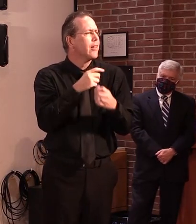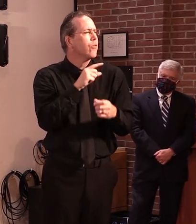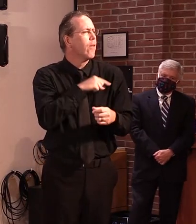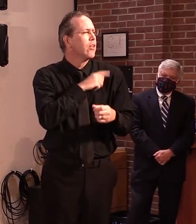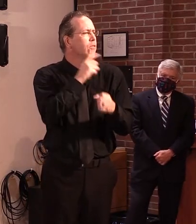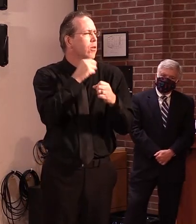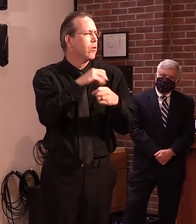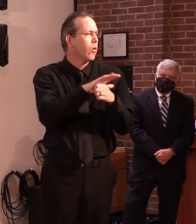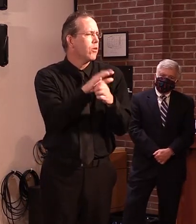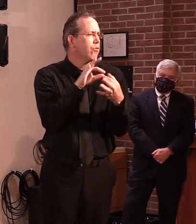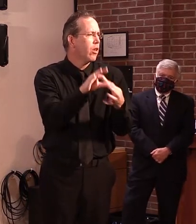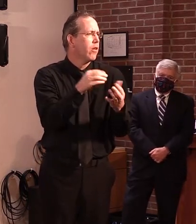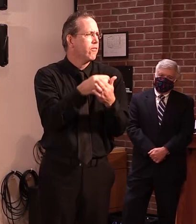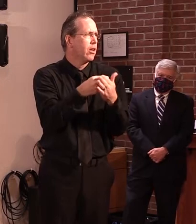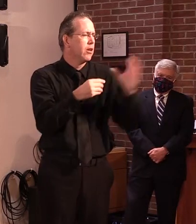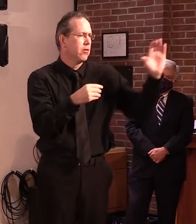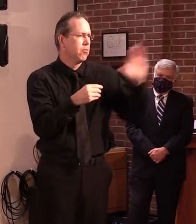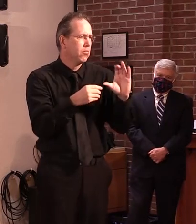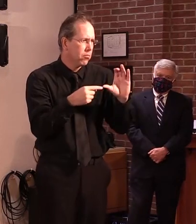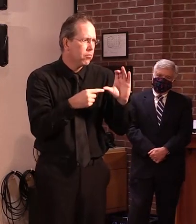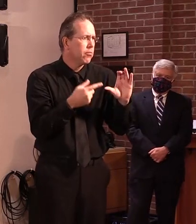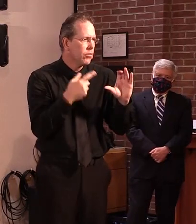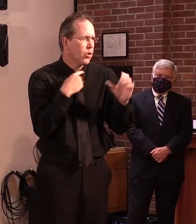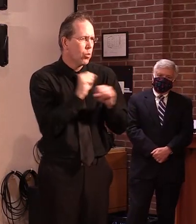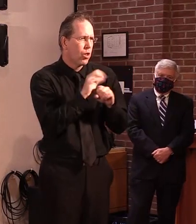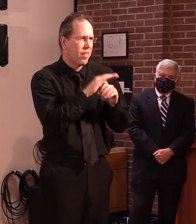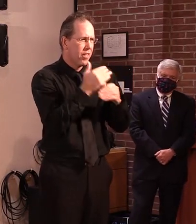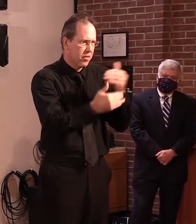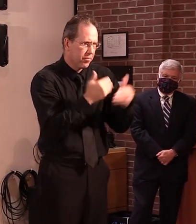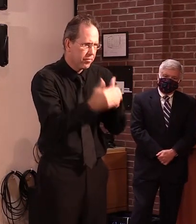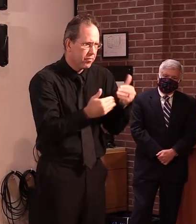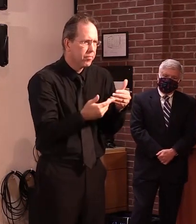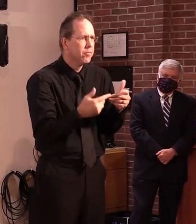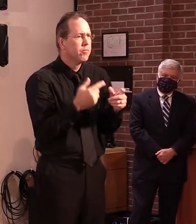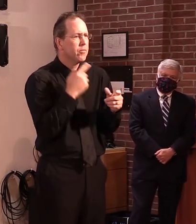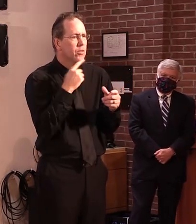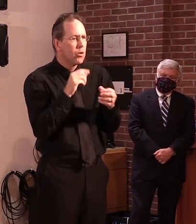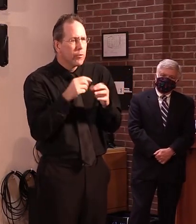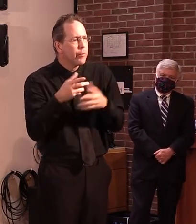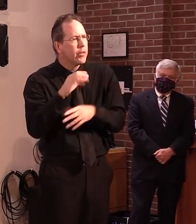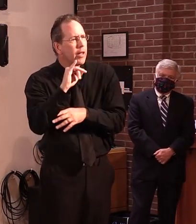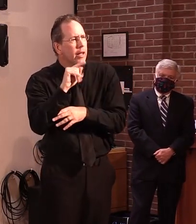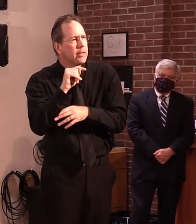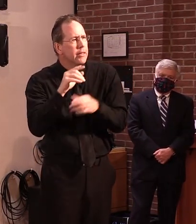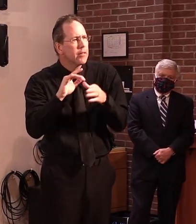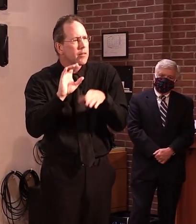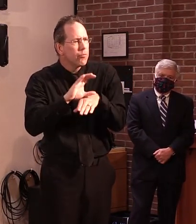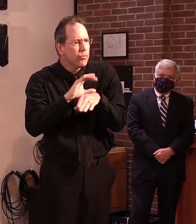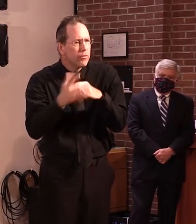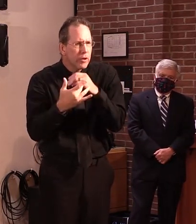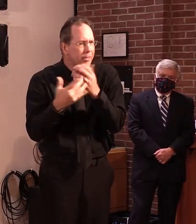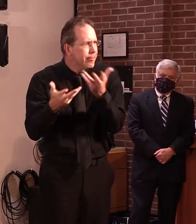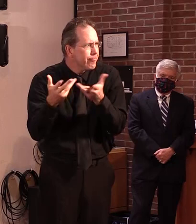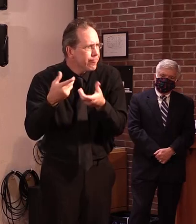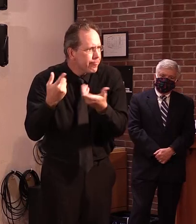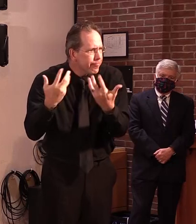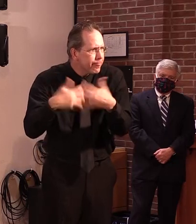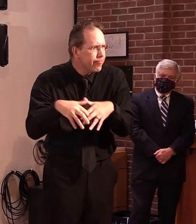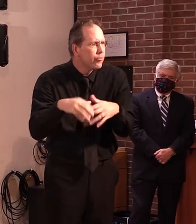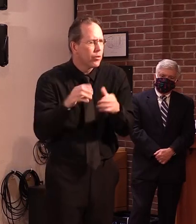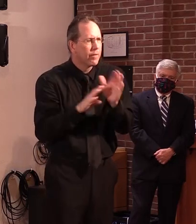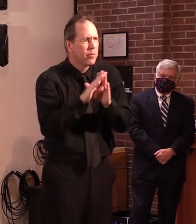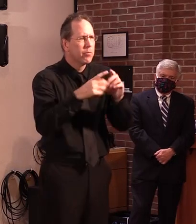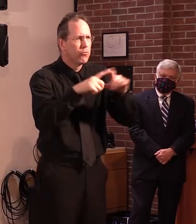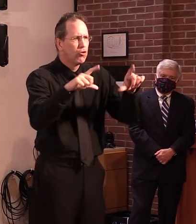working with both our IT staff as well as our check issuer and